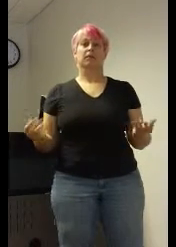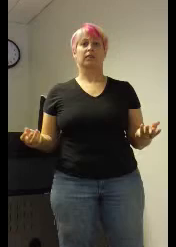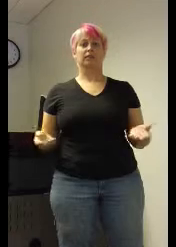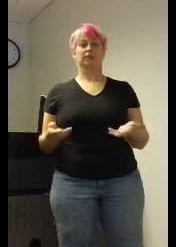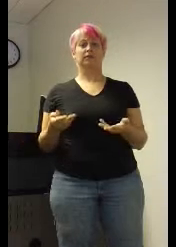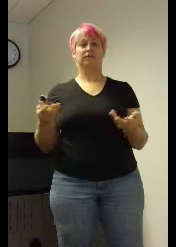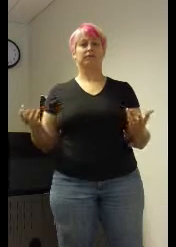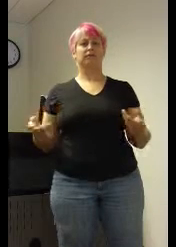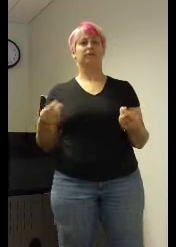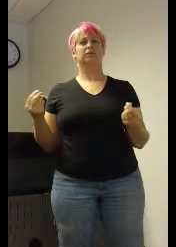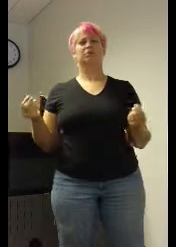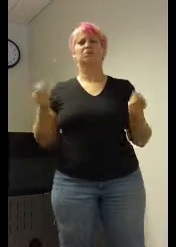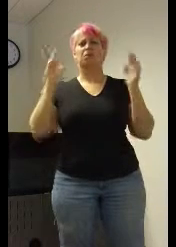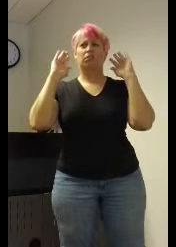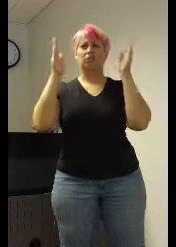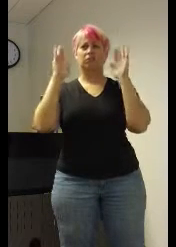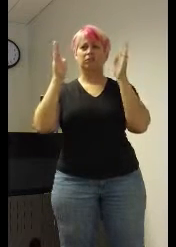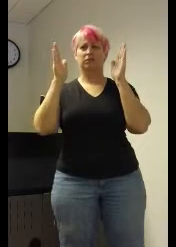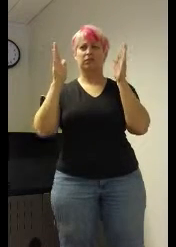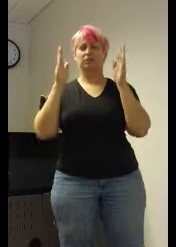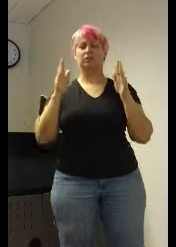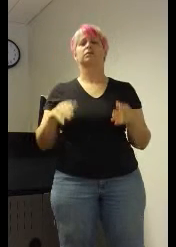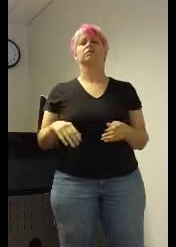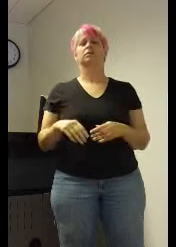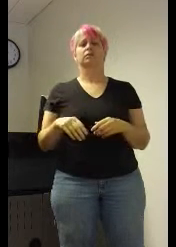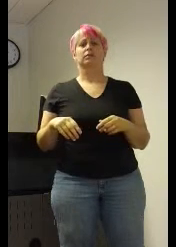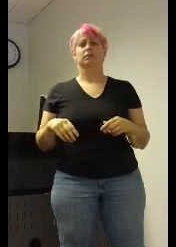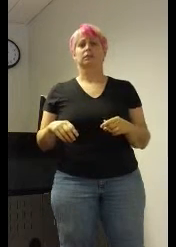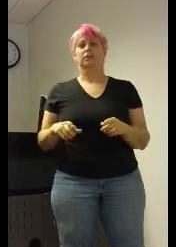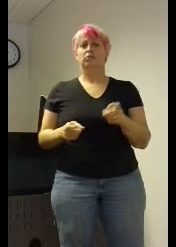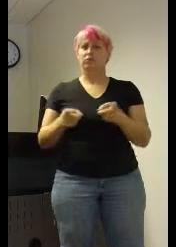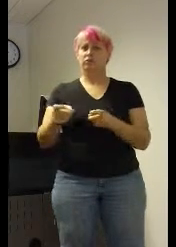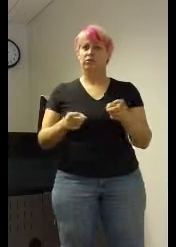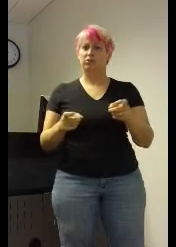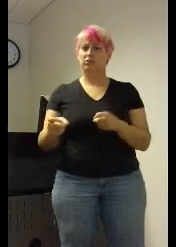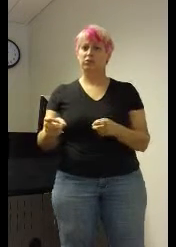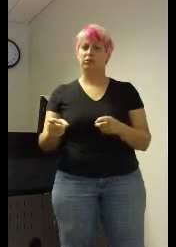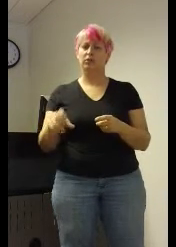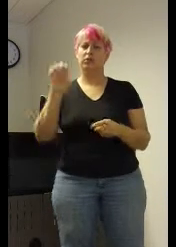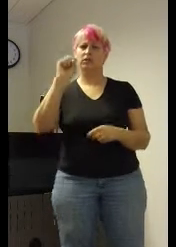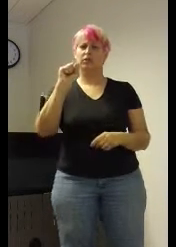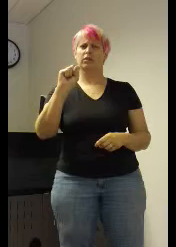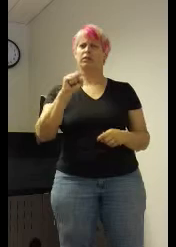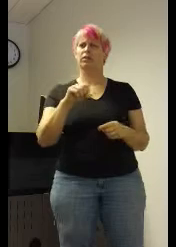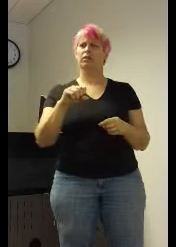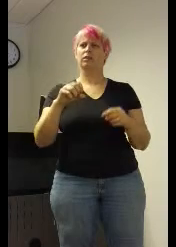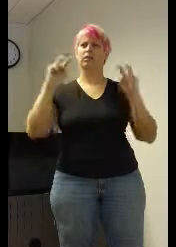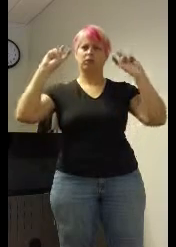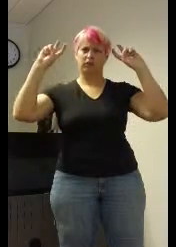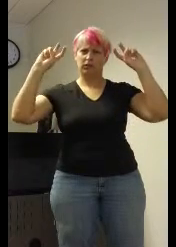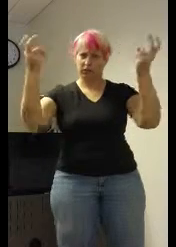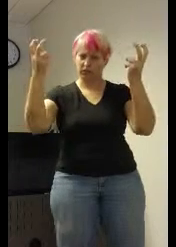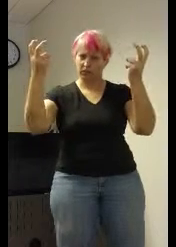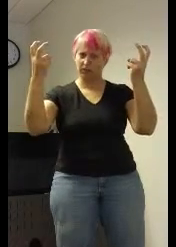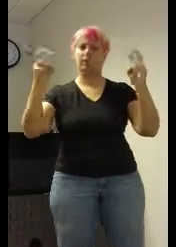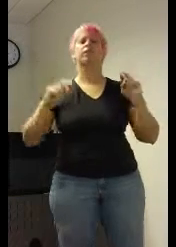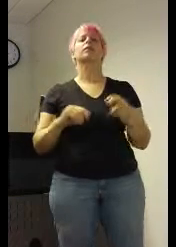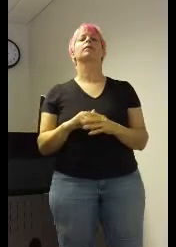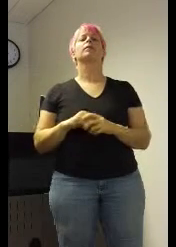doesn't feel like paying attention, no, here's your control subject, here's your ADHD subject. And it'll go with the colors of high